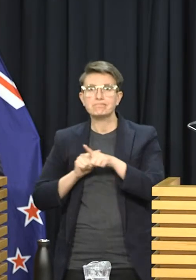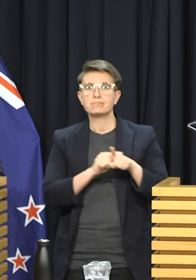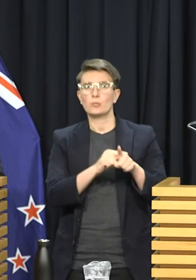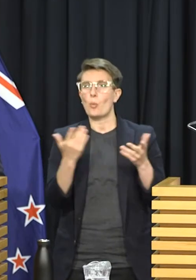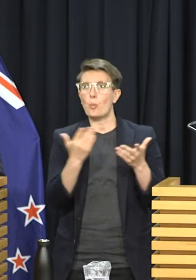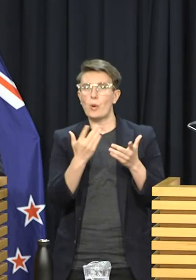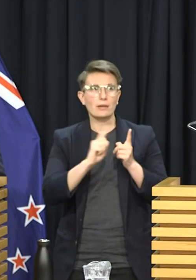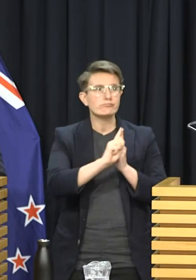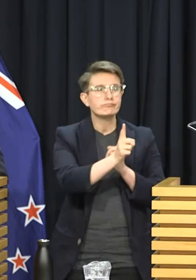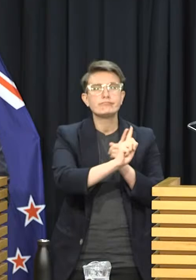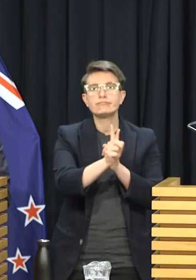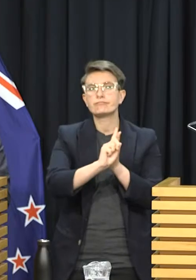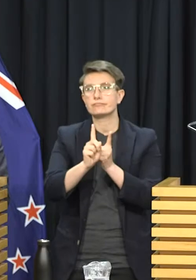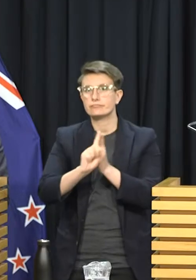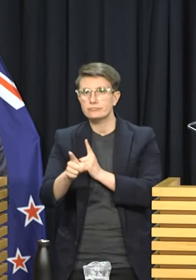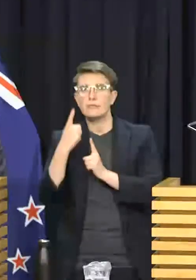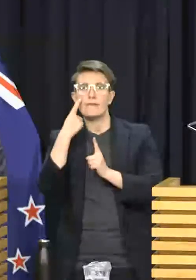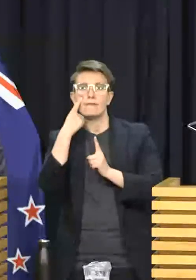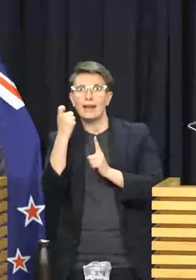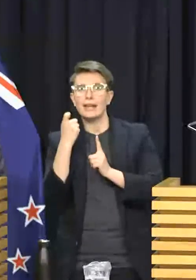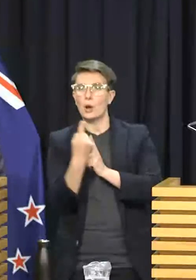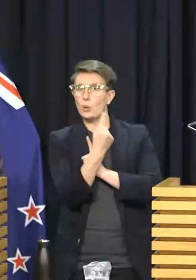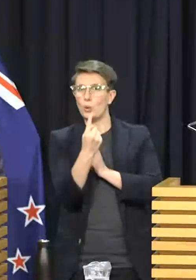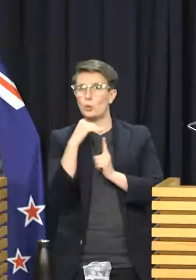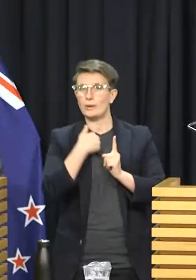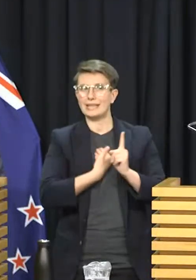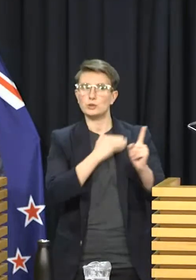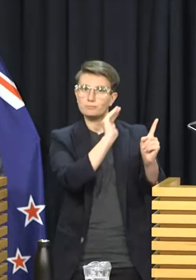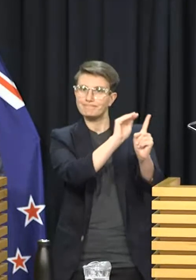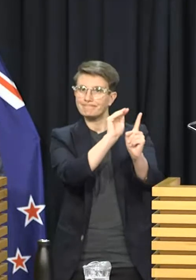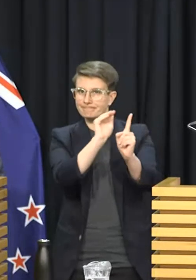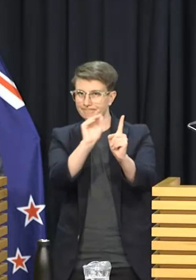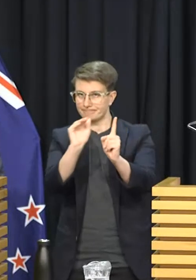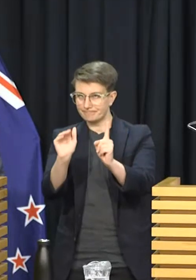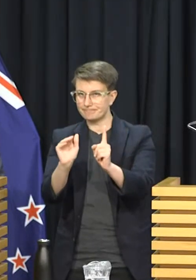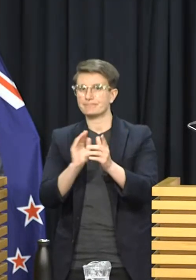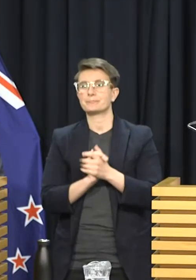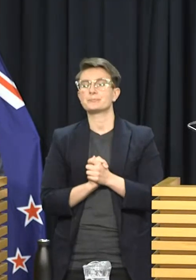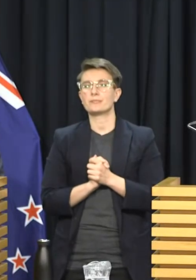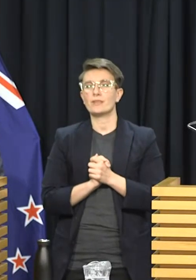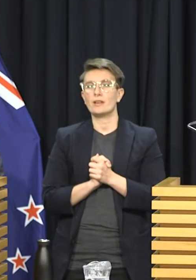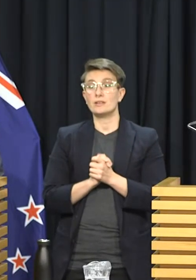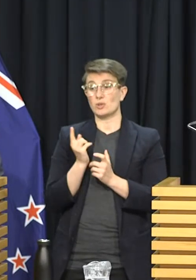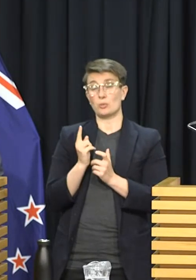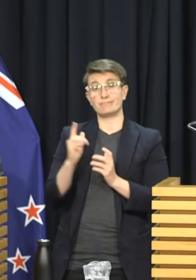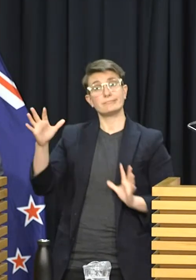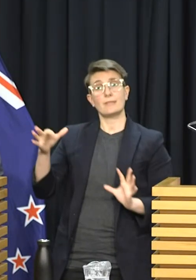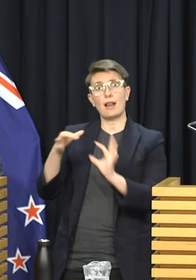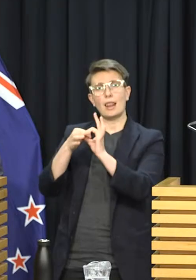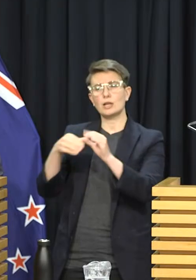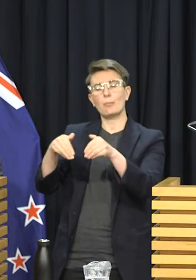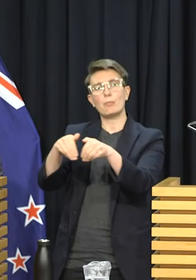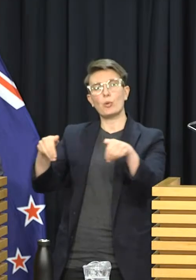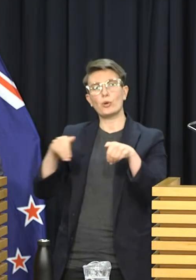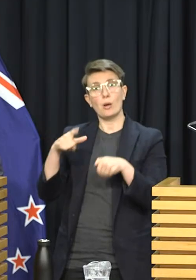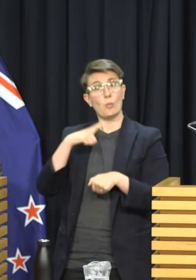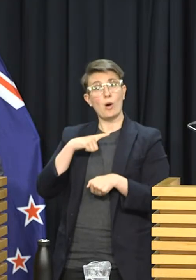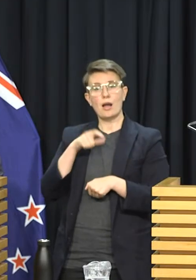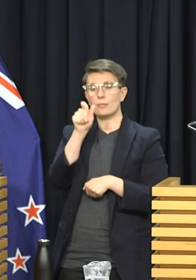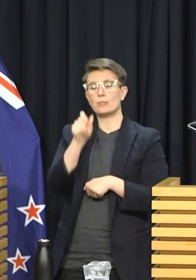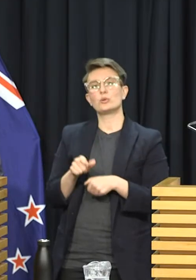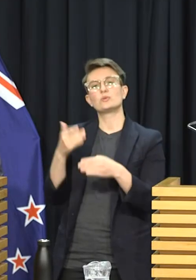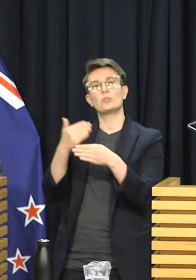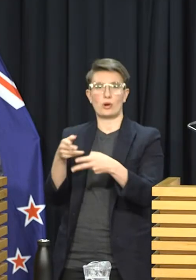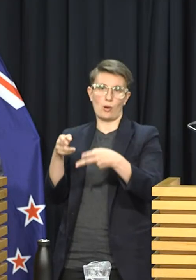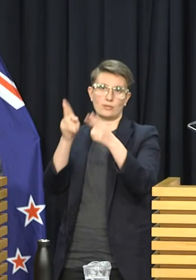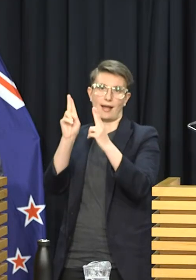details on that shortly. I do want to be clear that while this case is connected to the border, we do see it as low risk to the